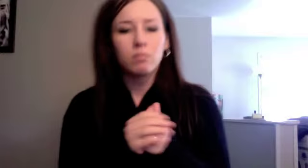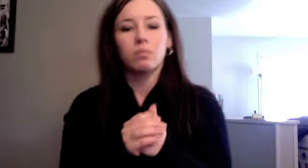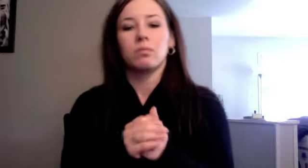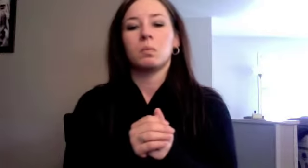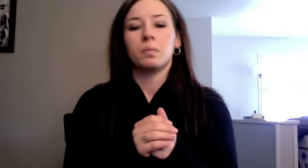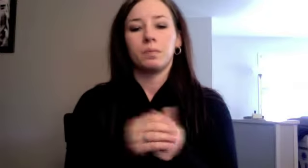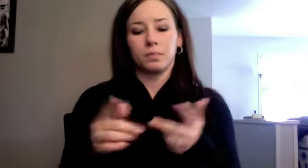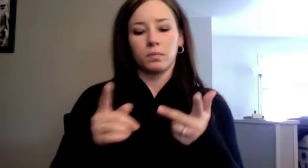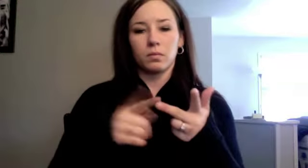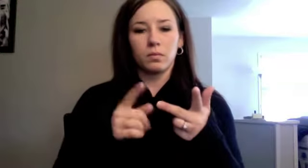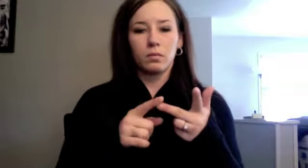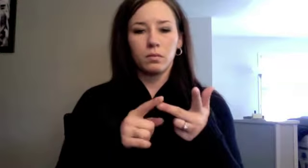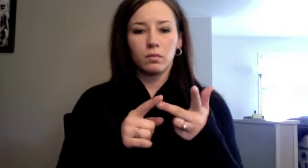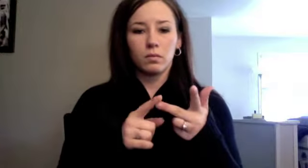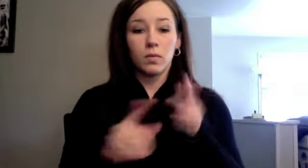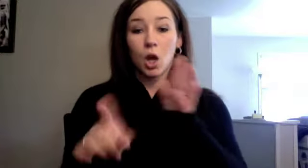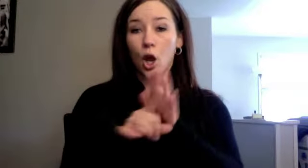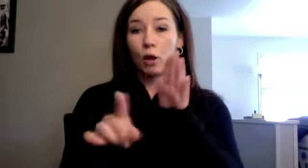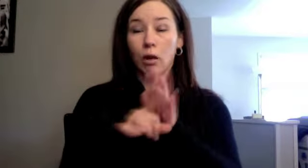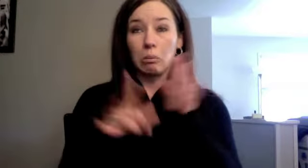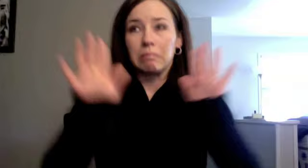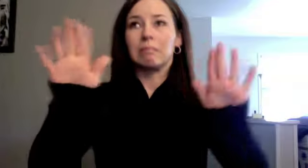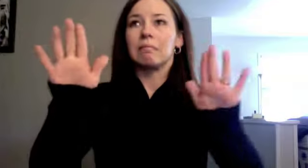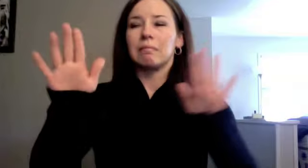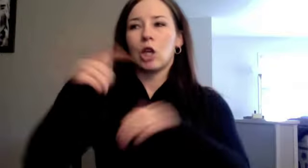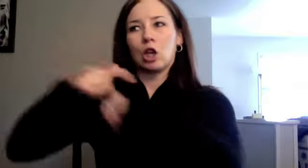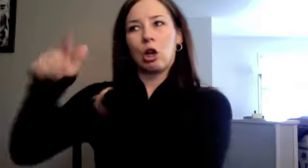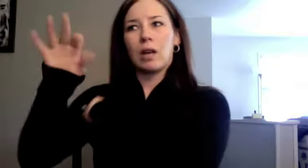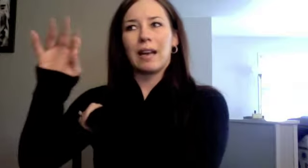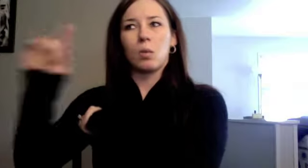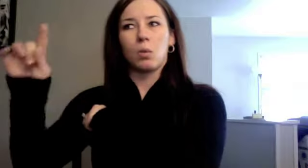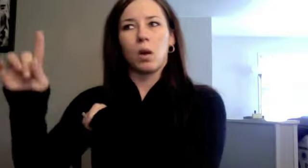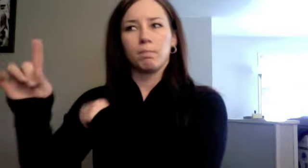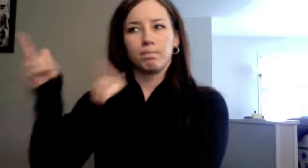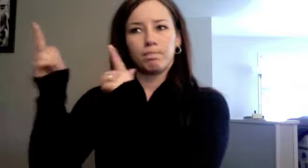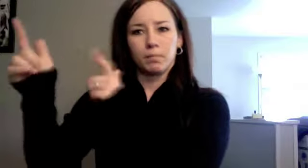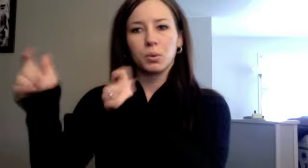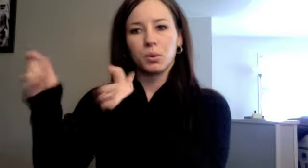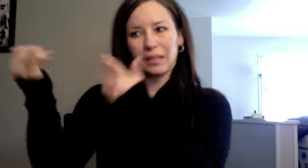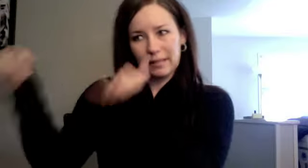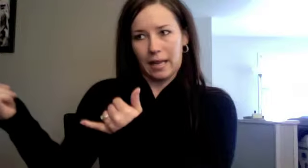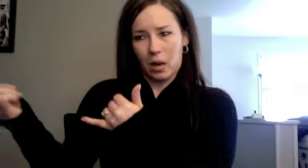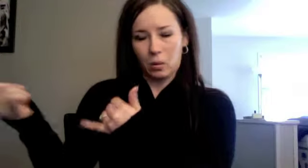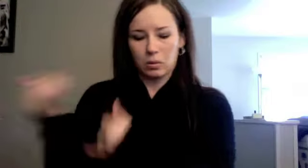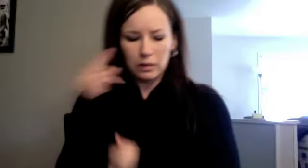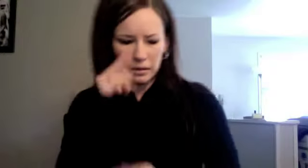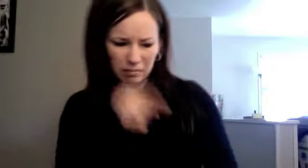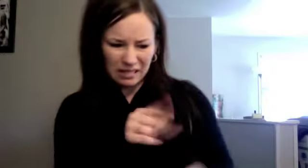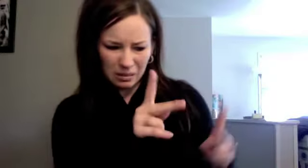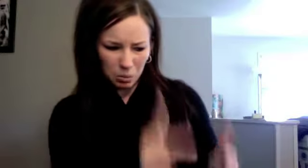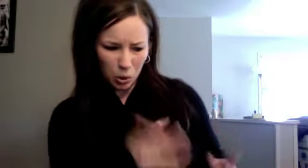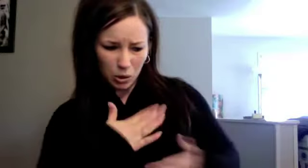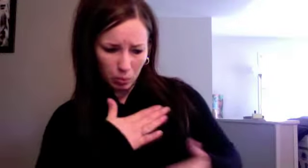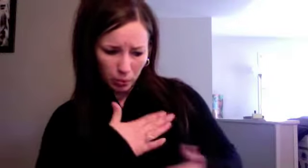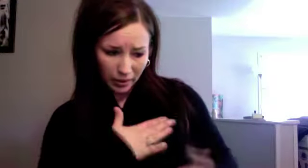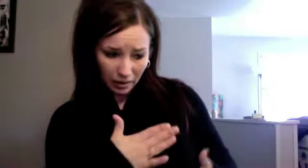Raise an alarm and call 911 immediately and see if the casualty is breathing. If the casualty is